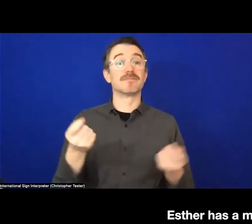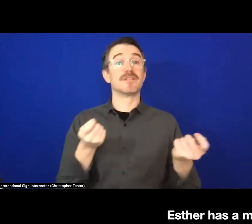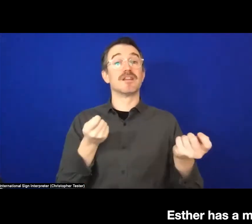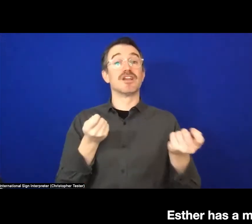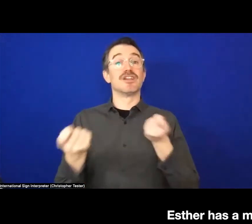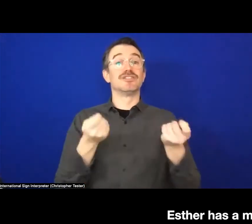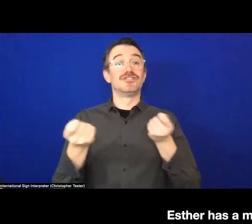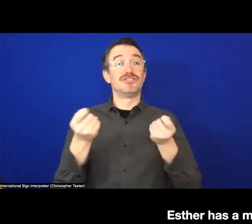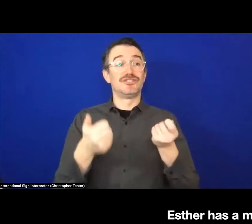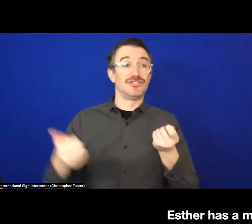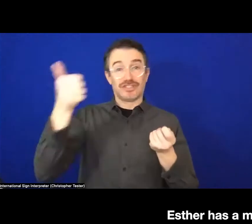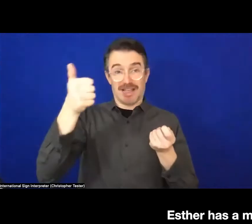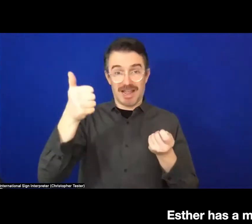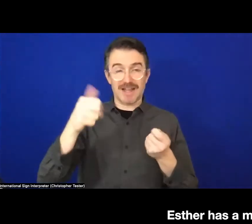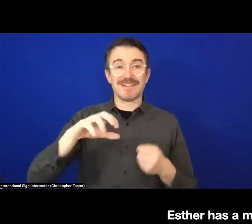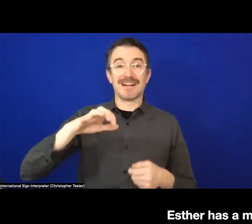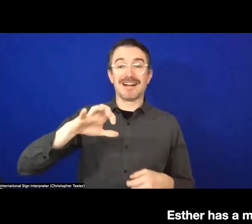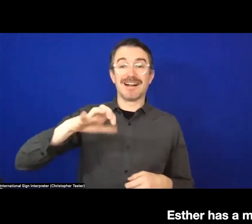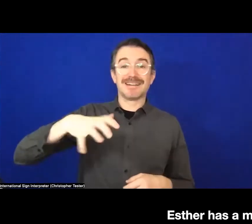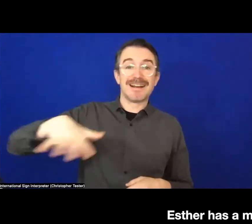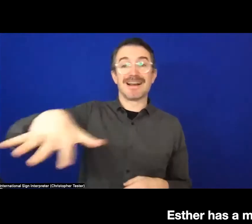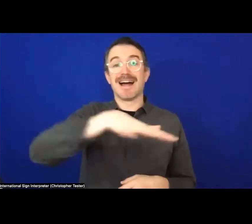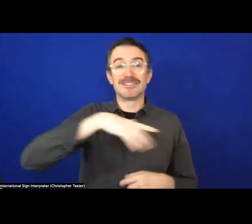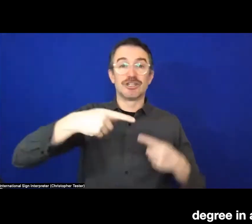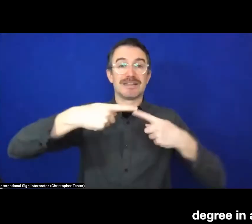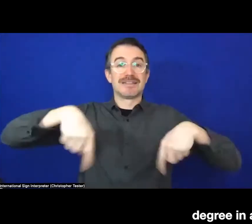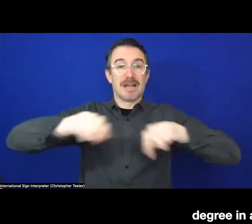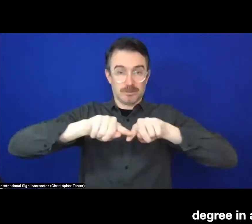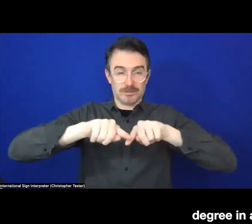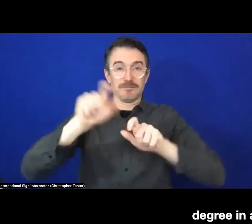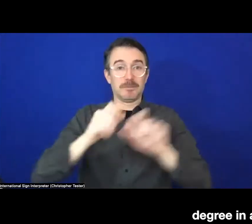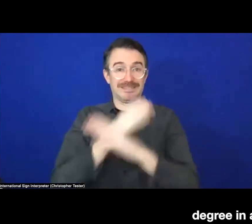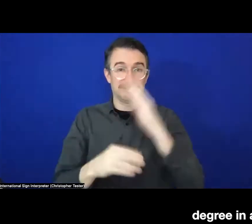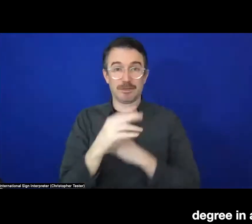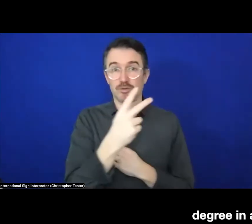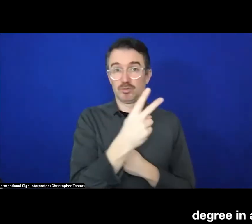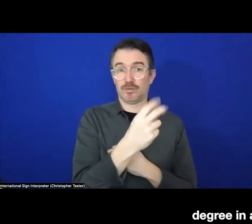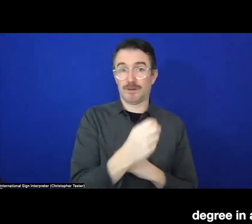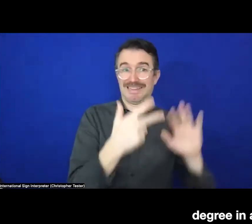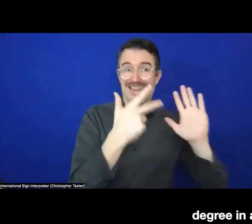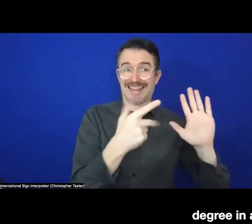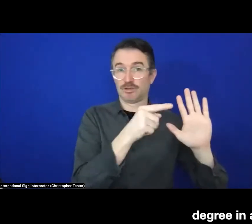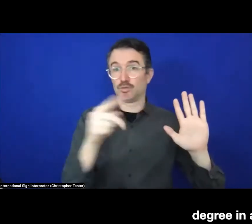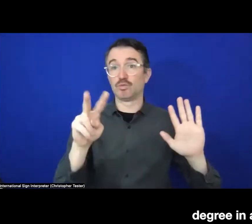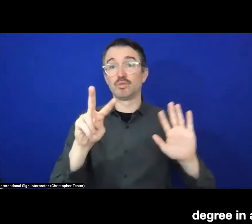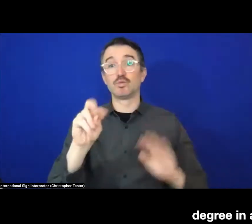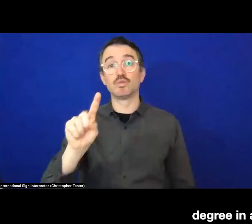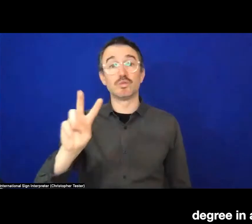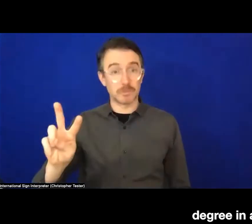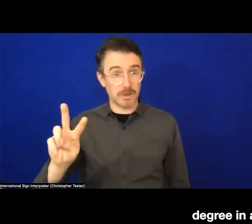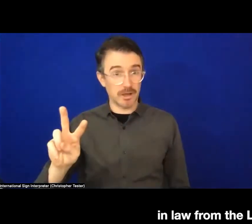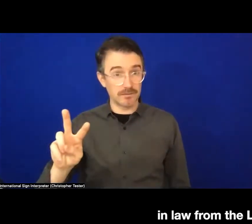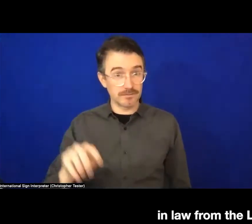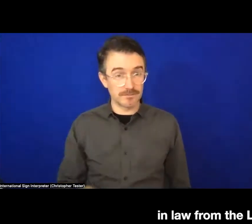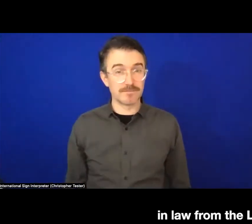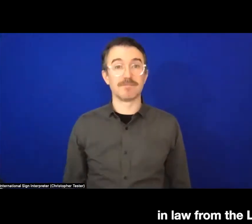2012. Esther has a master's in human rights from Makerere University, a bachelor degree in arts with education from Makerere